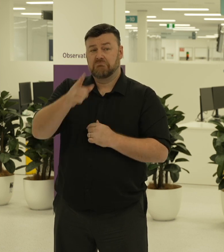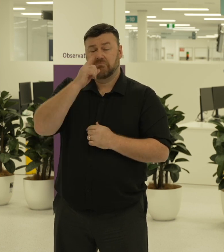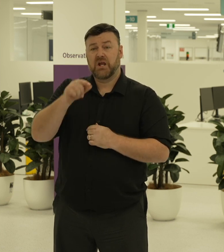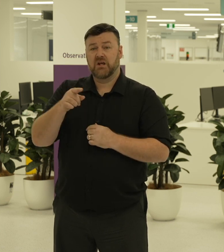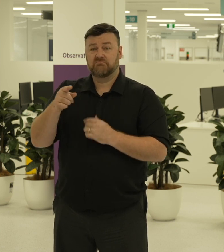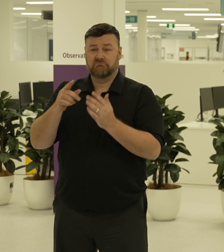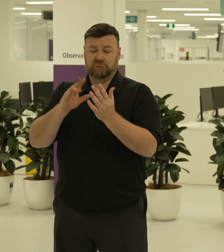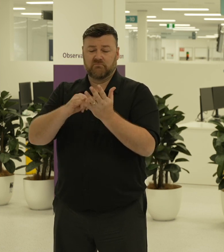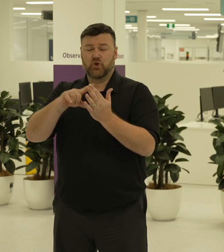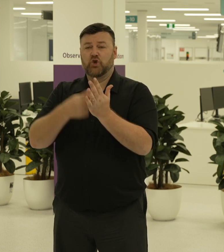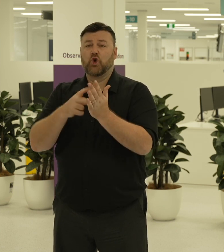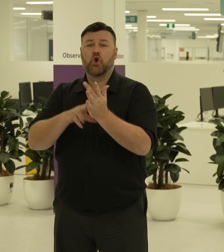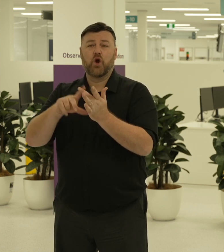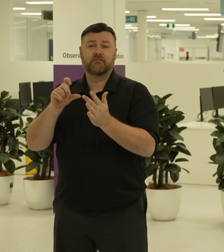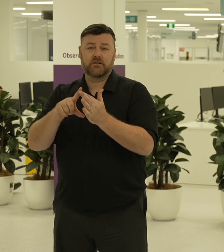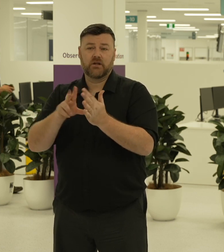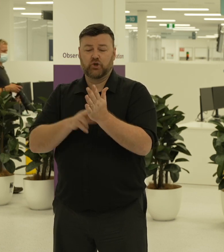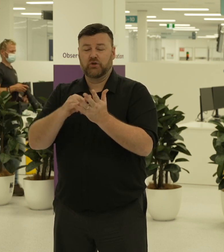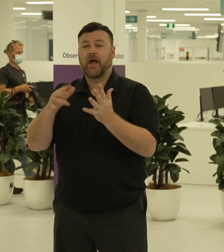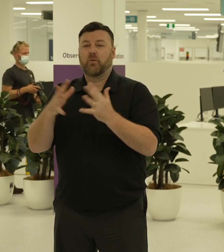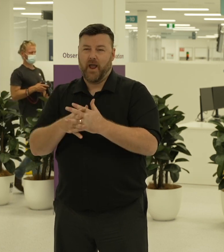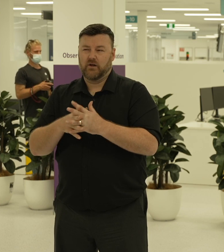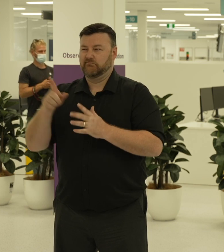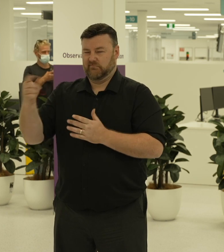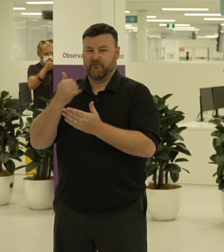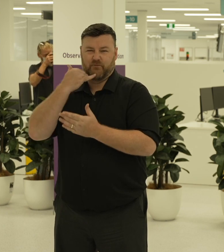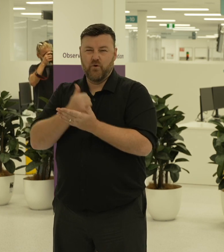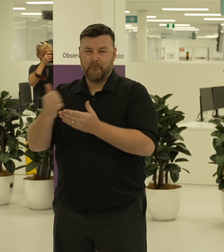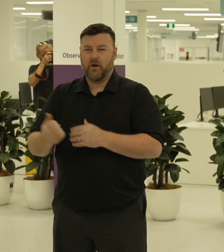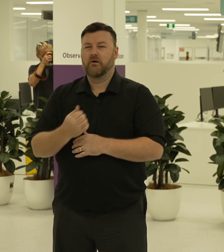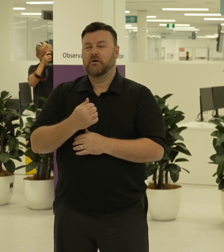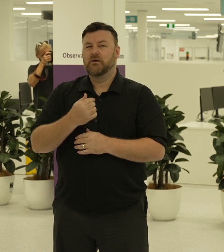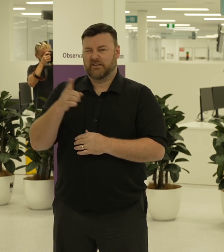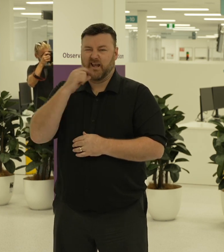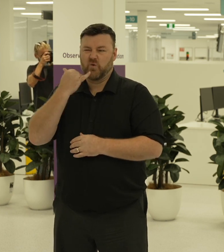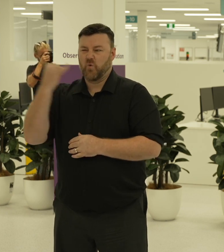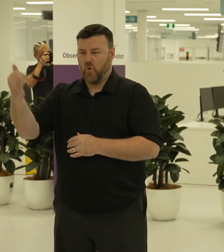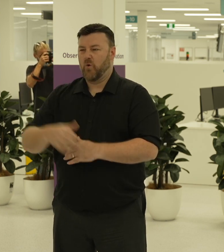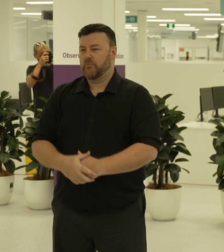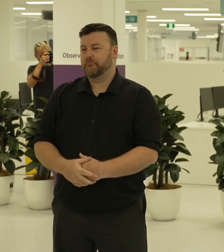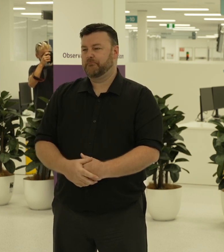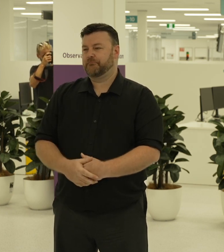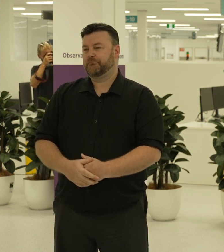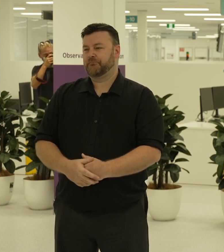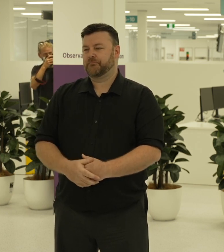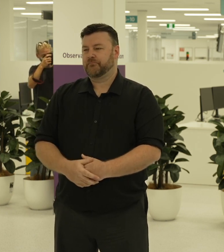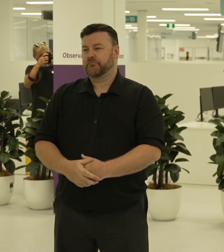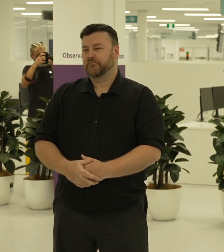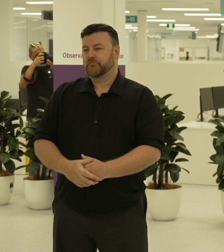Wales there on 137788 that can help you through the process. But again, we're encouraging